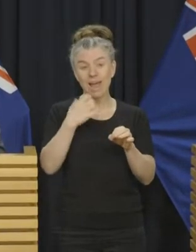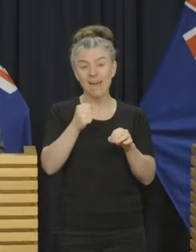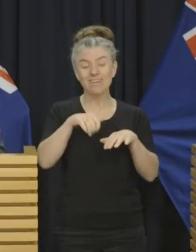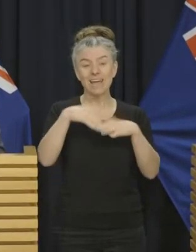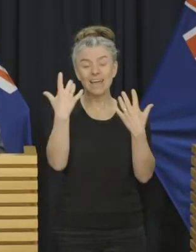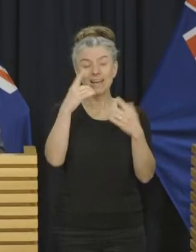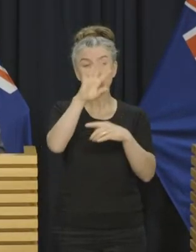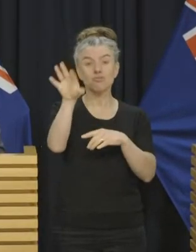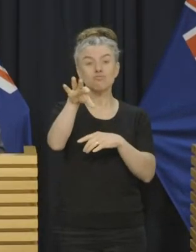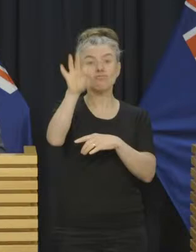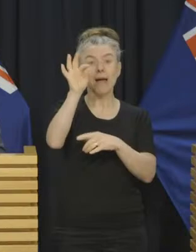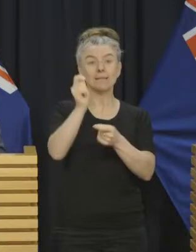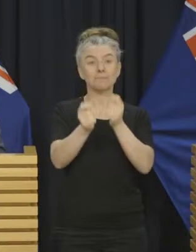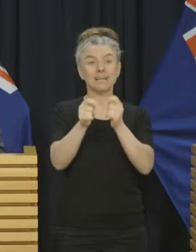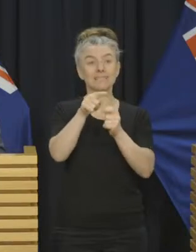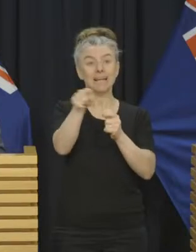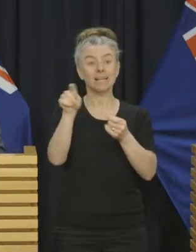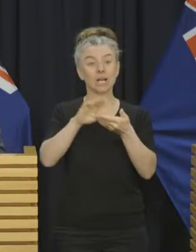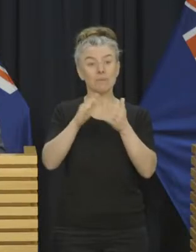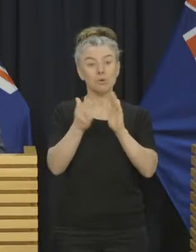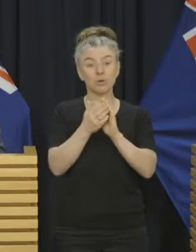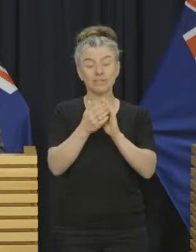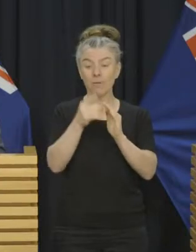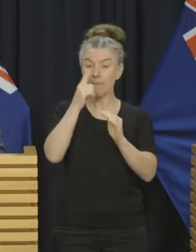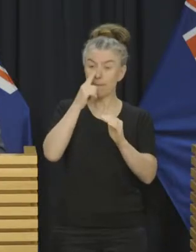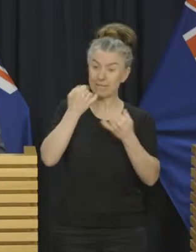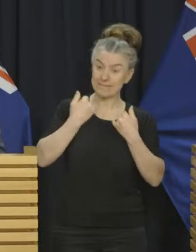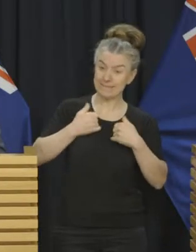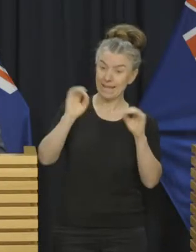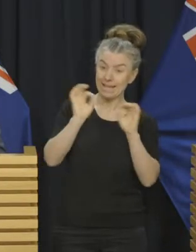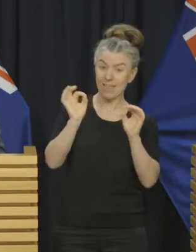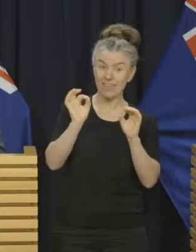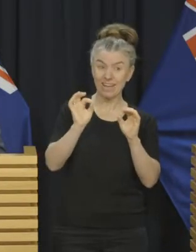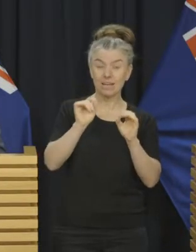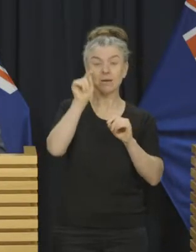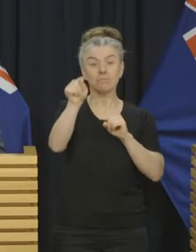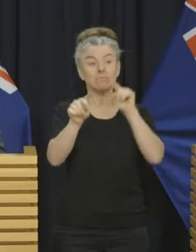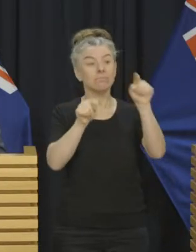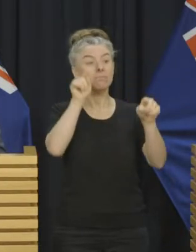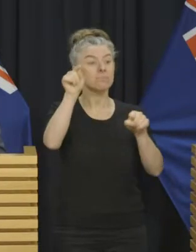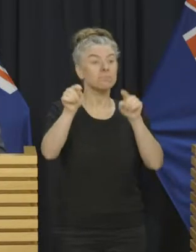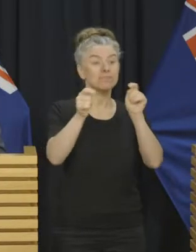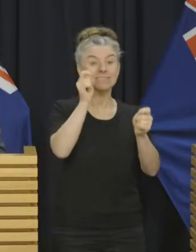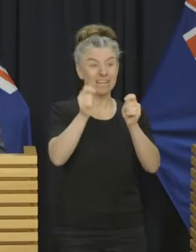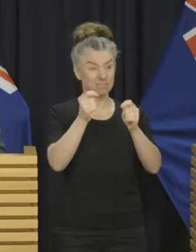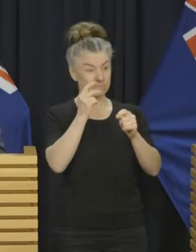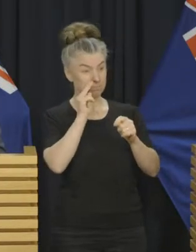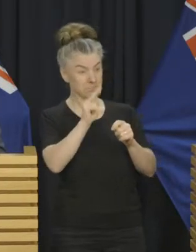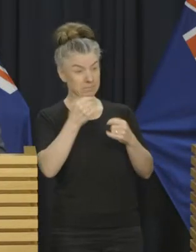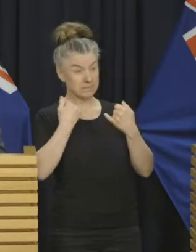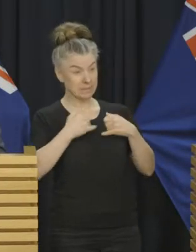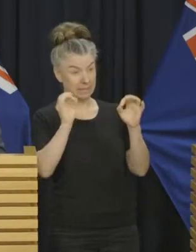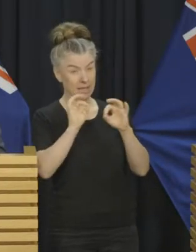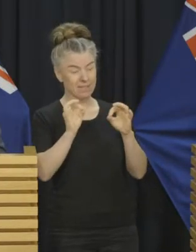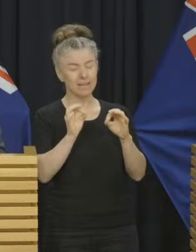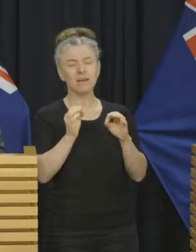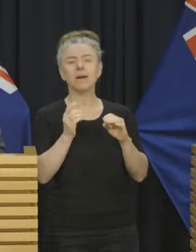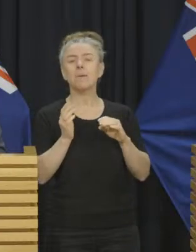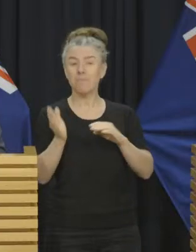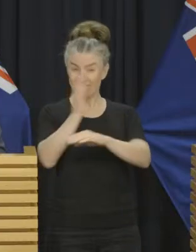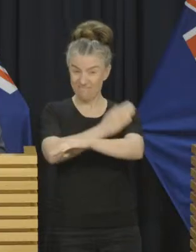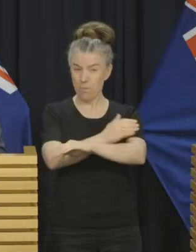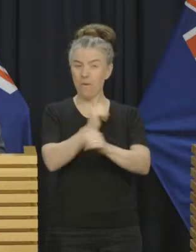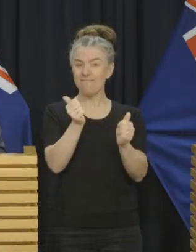random testing happening in communities of asymptomatic people. That's something we did through the back end of Alert